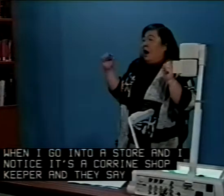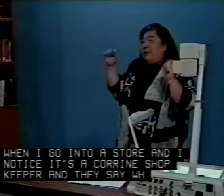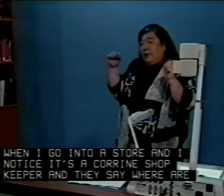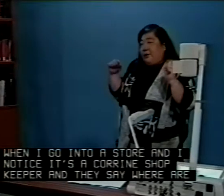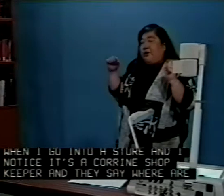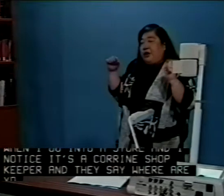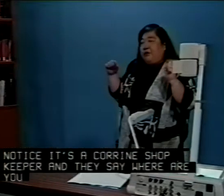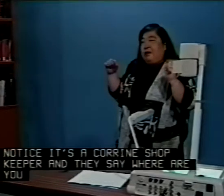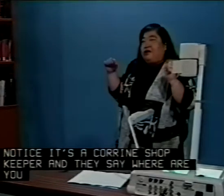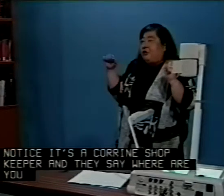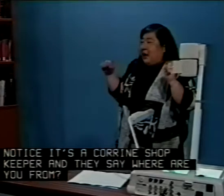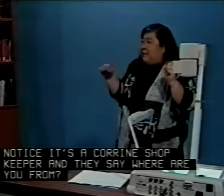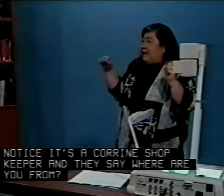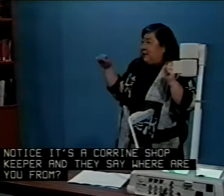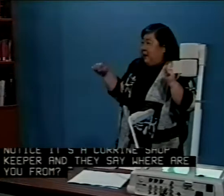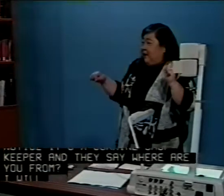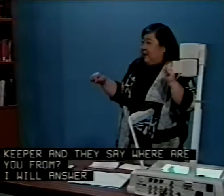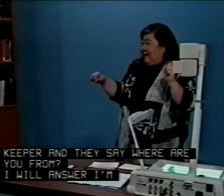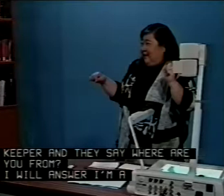a third-generation Japanese-American."